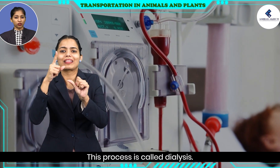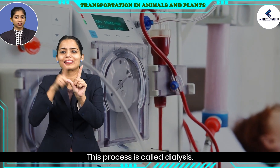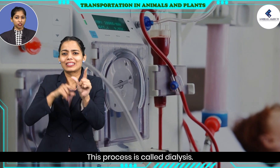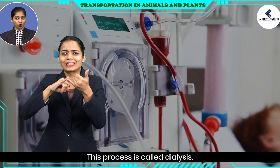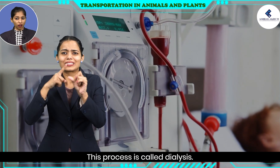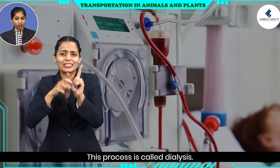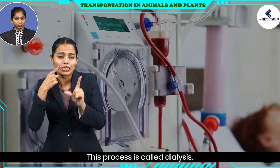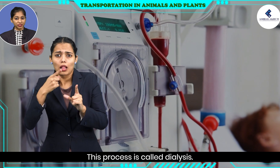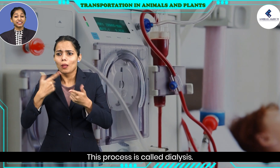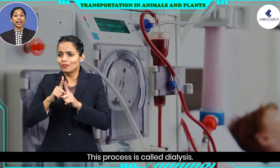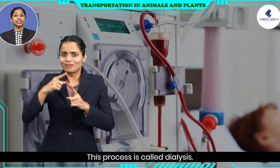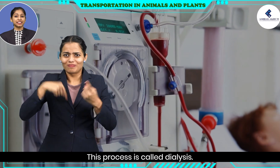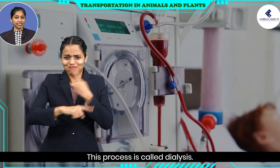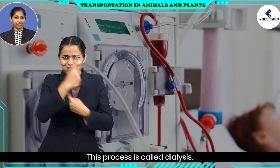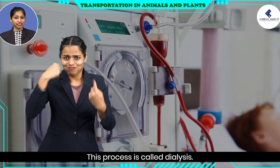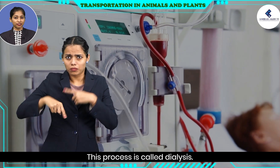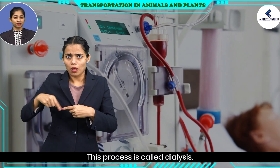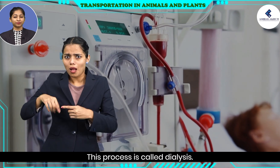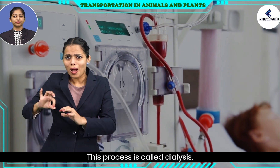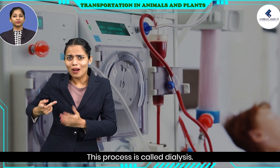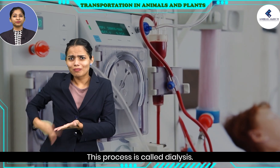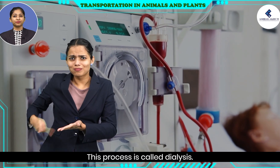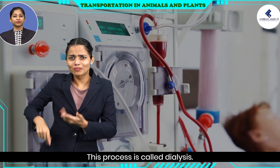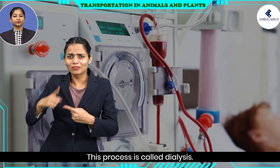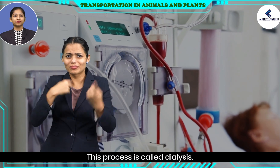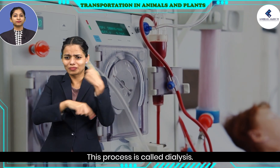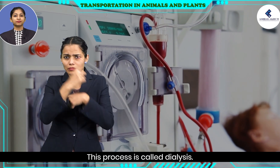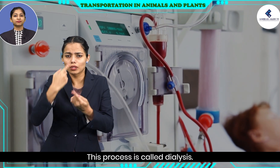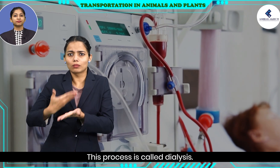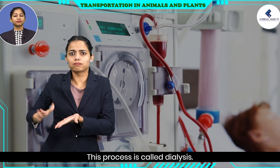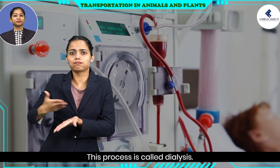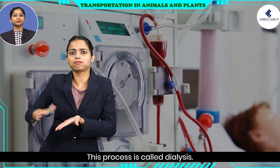This process is called dialysis.